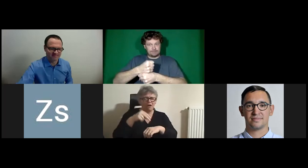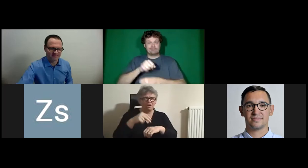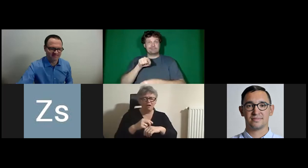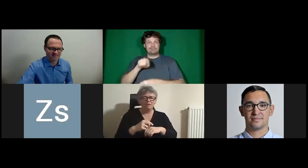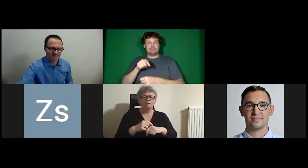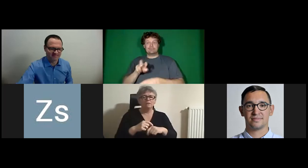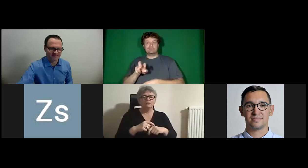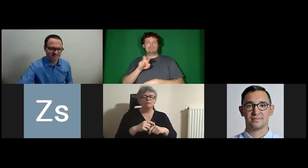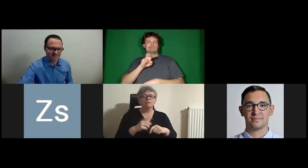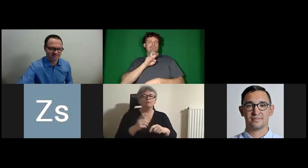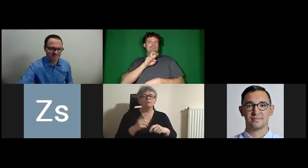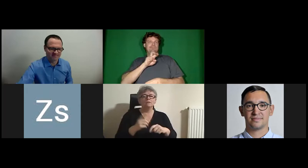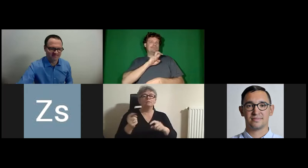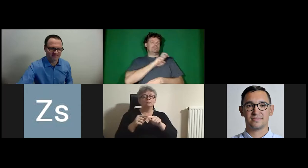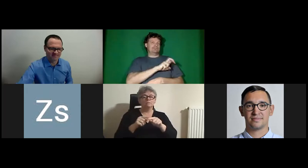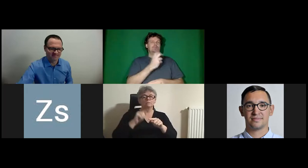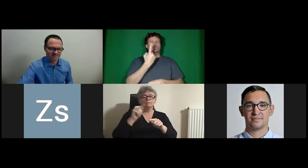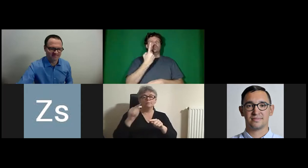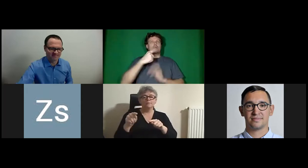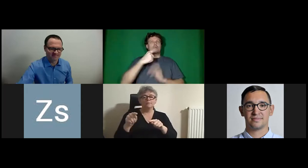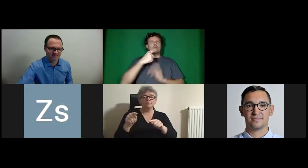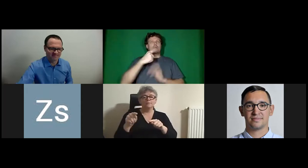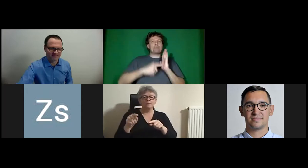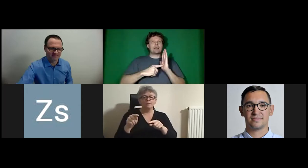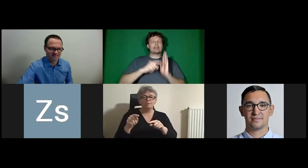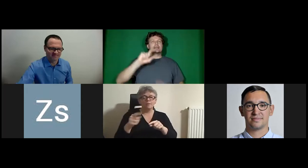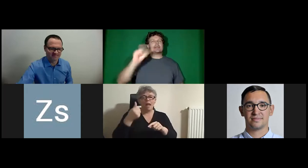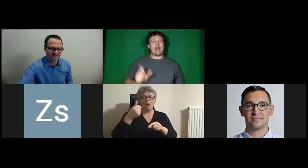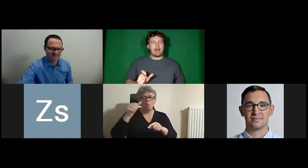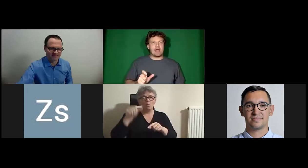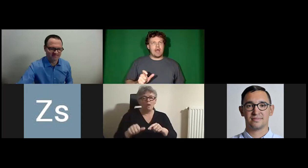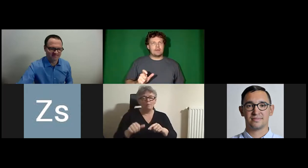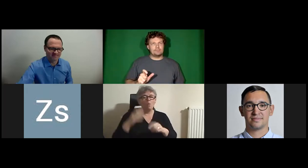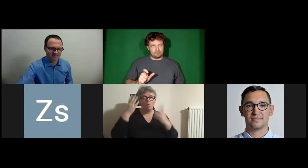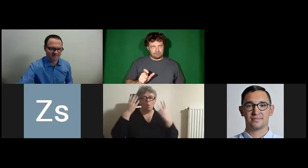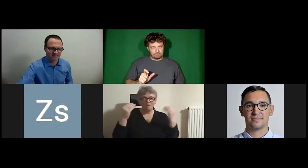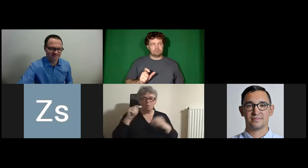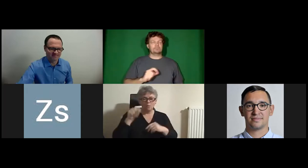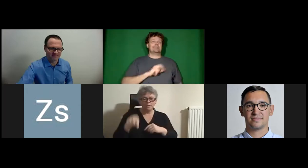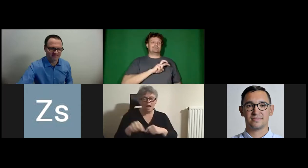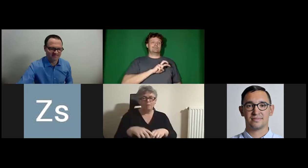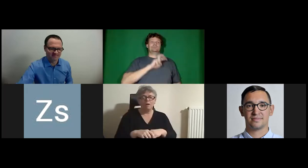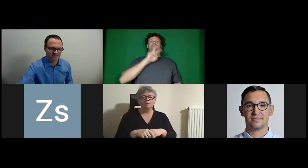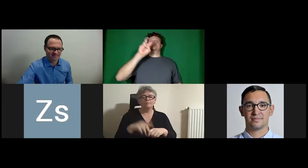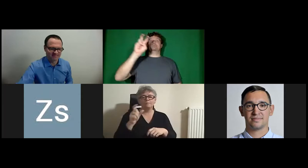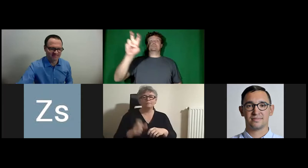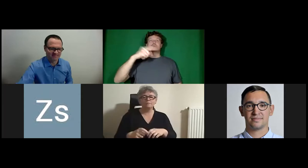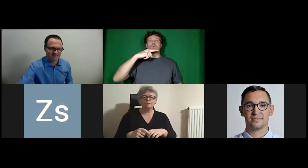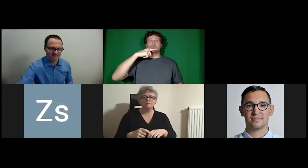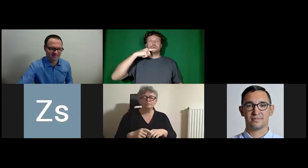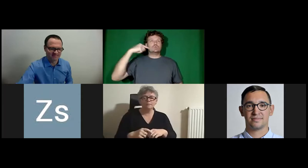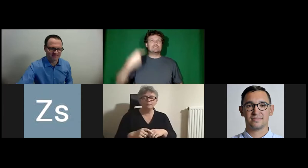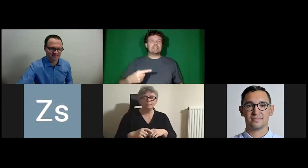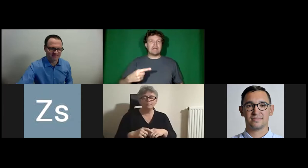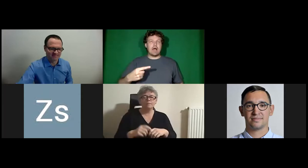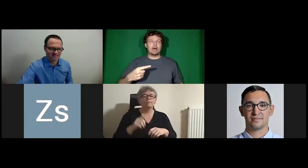for 1 year. And then from there, I moved on and played for 1 month in Italy. And then